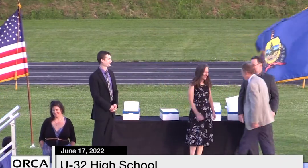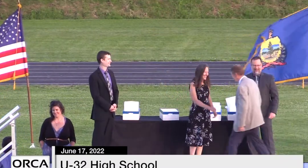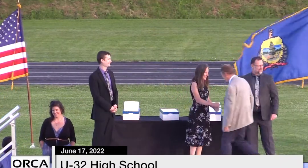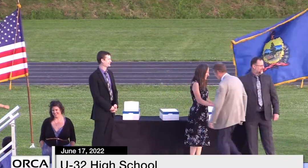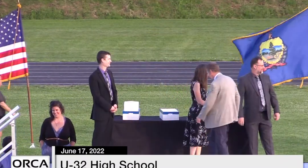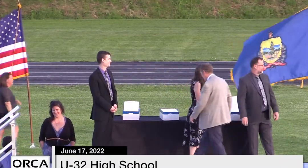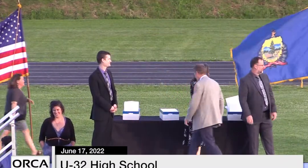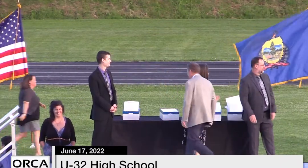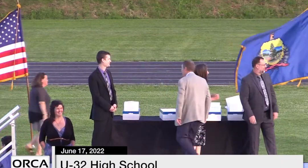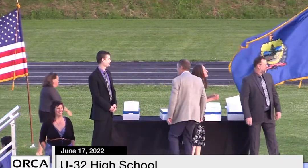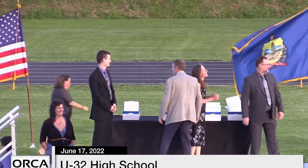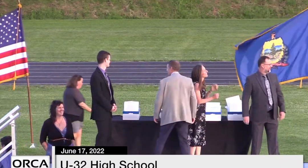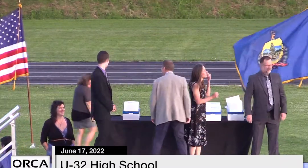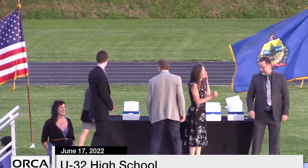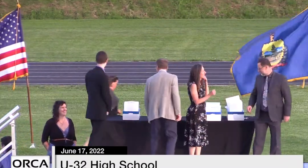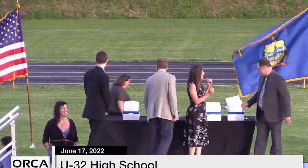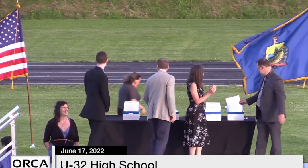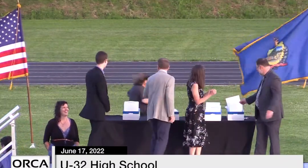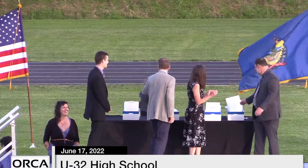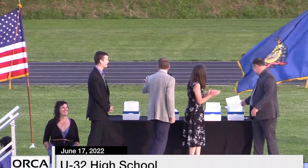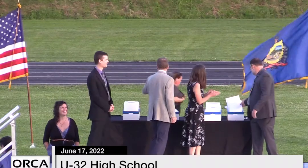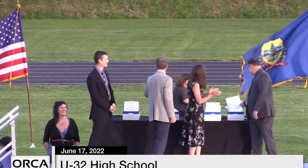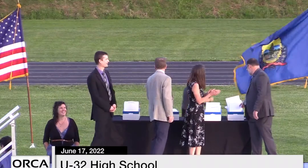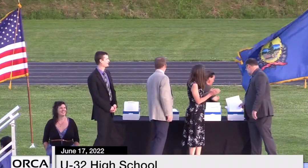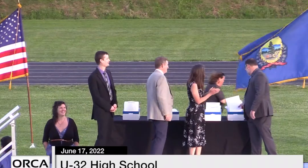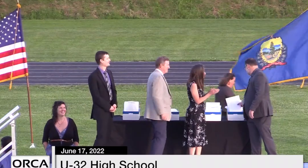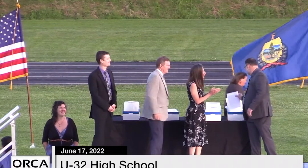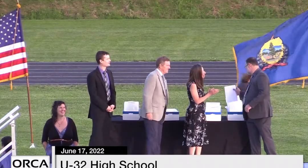Silas Michael Beatty.